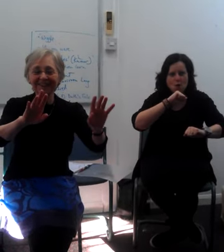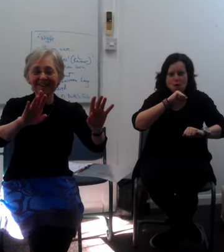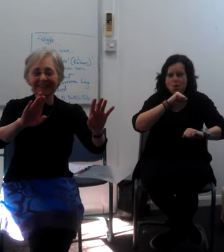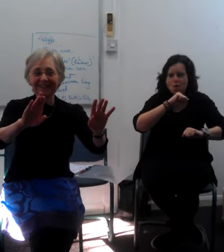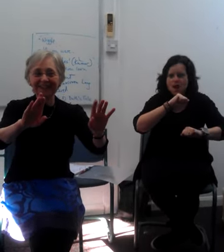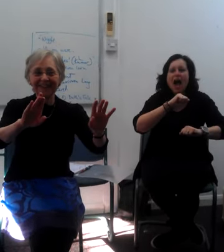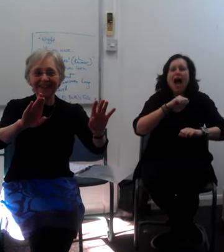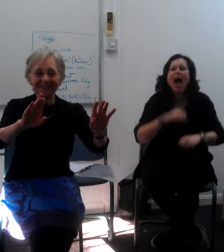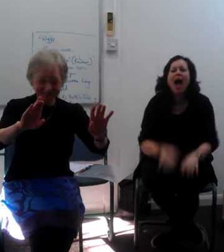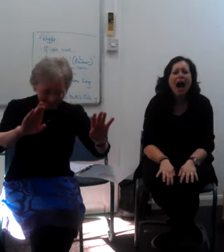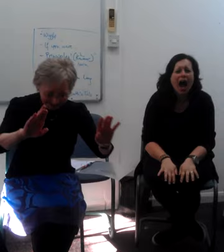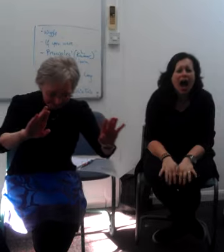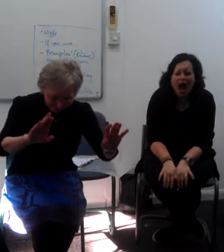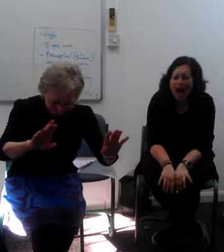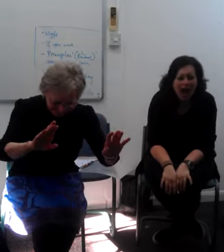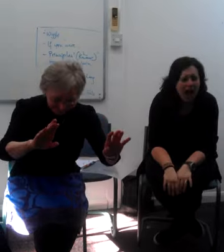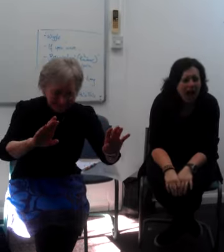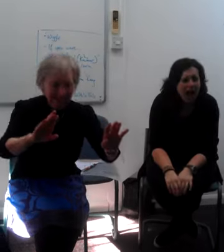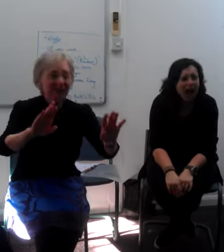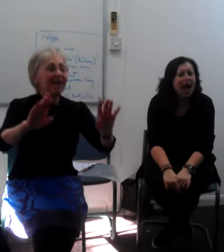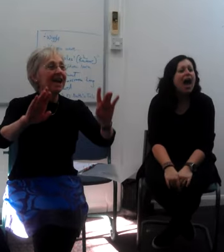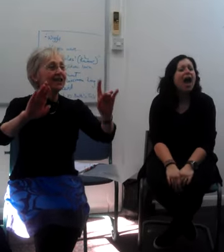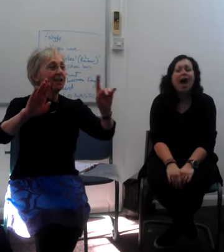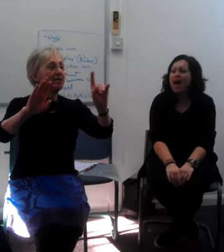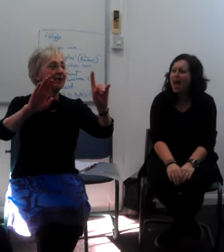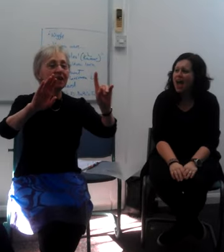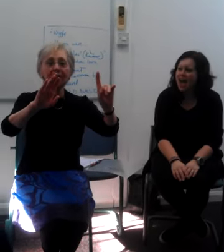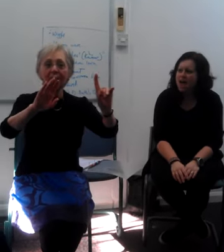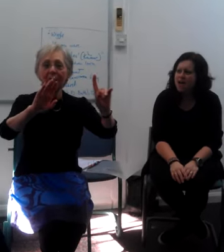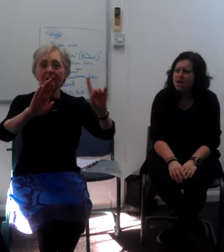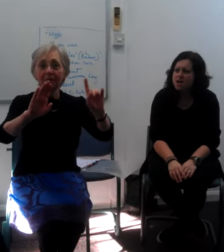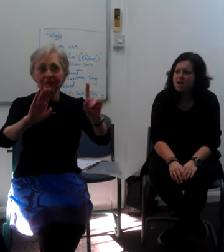Roly-poly! You only say roly-poly once.